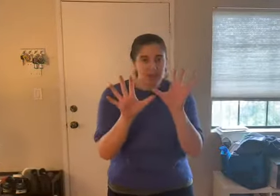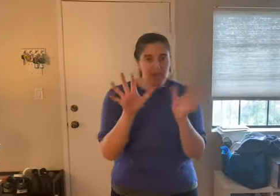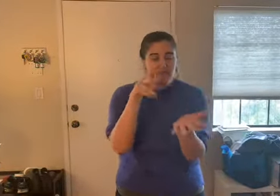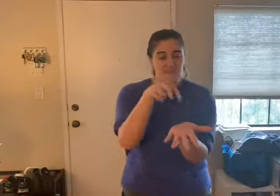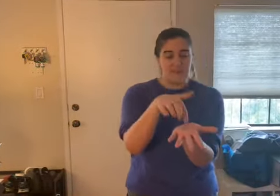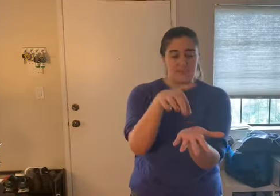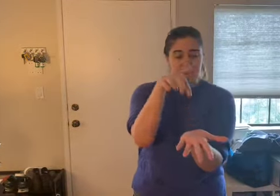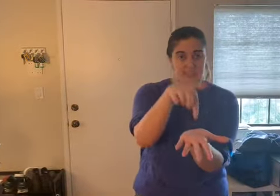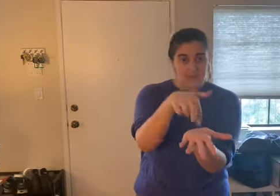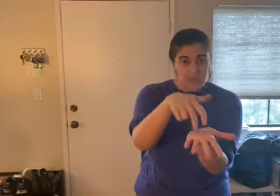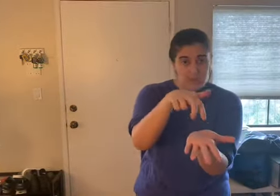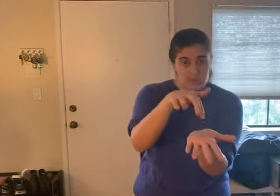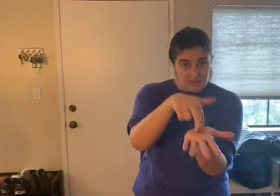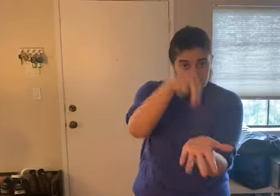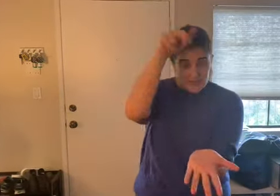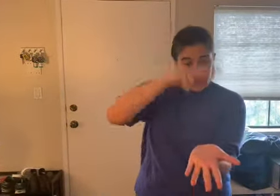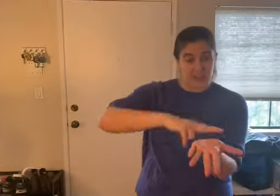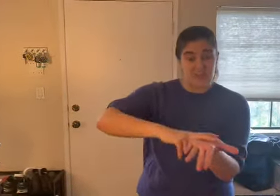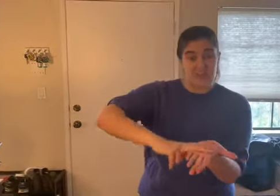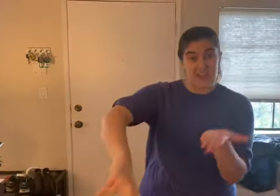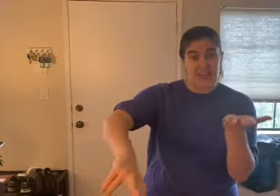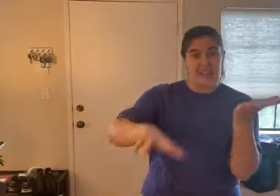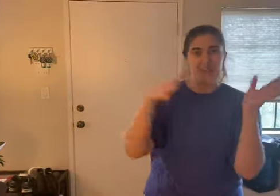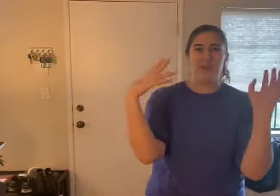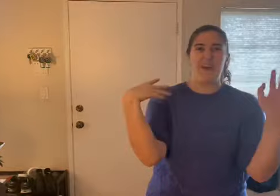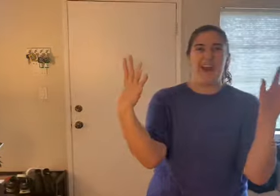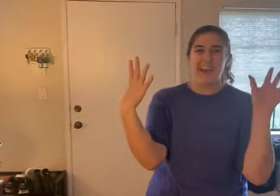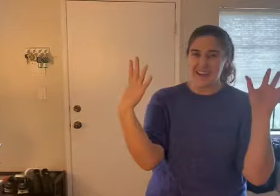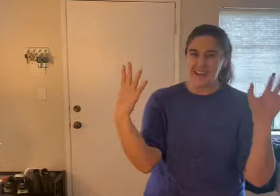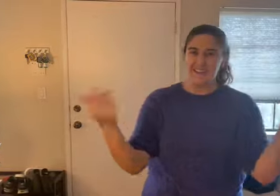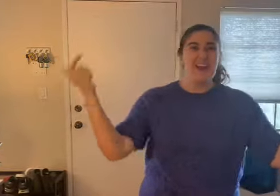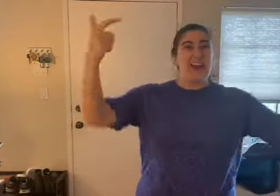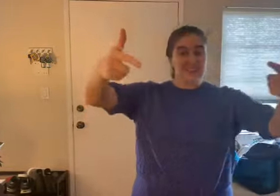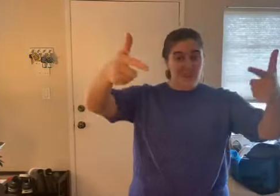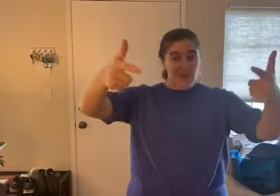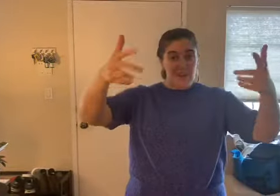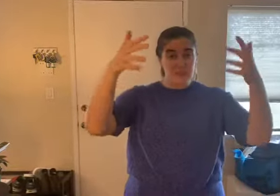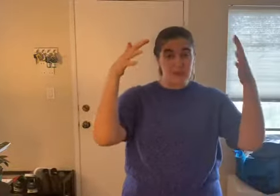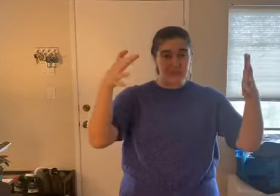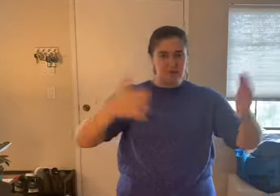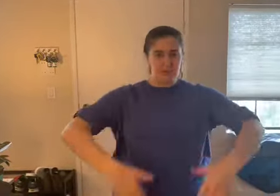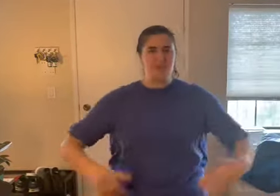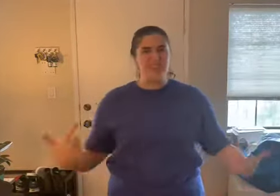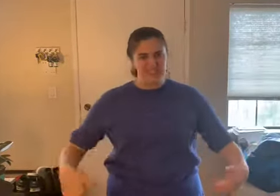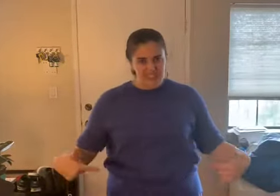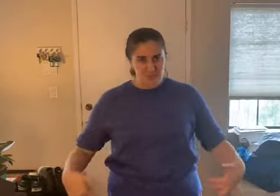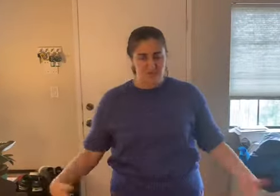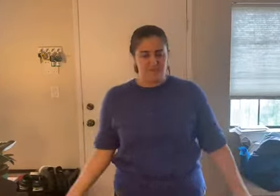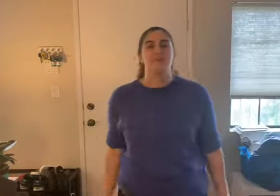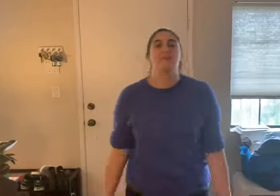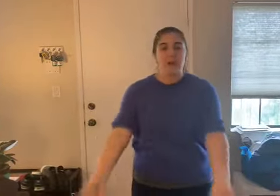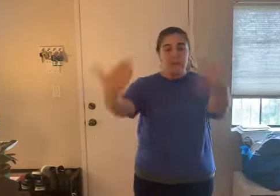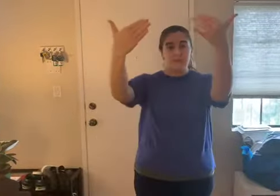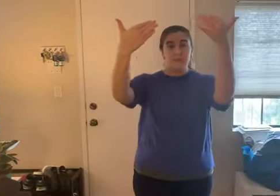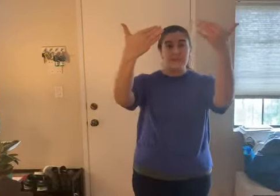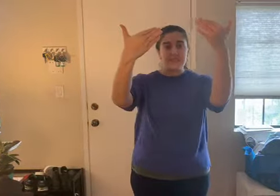This basic tiptoe, step, and slide into our hands. Let's try and put those same motions into our feet. Everyone stand